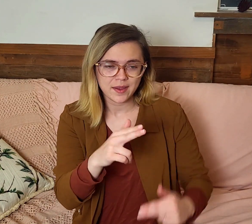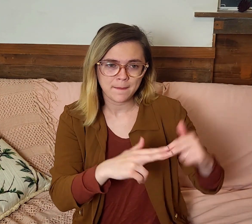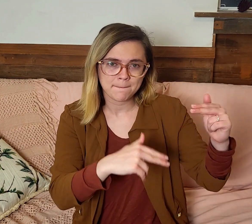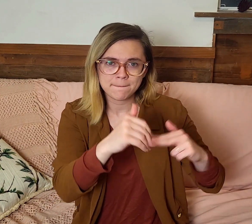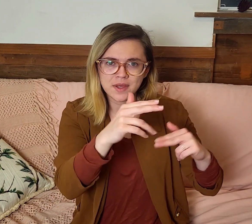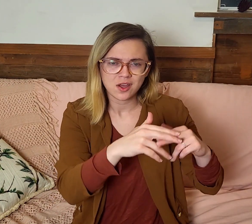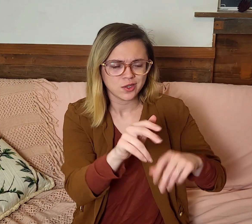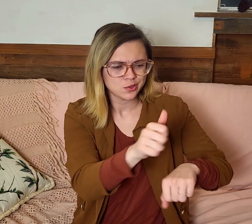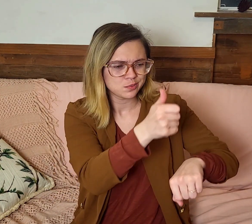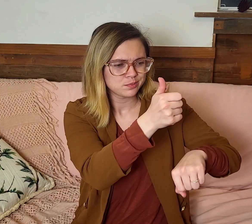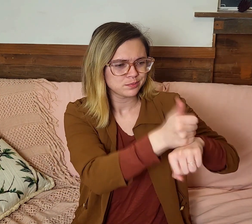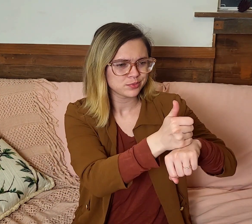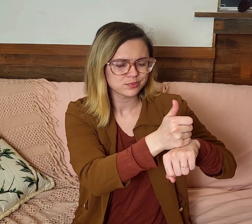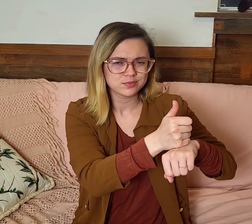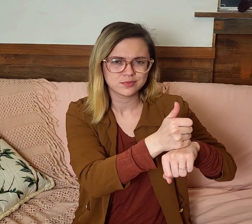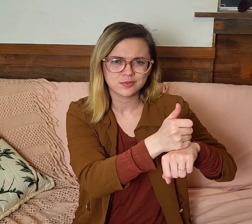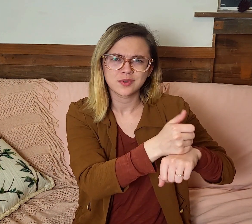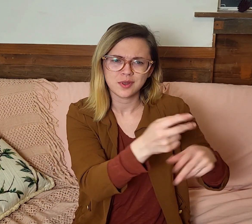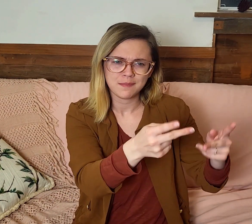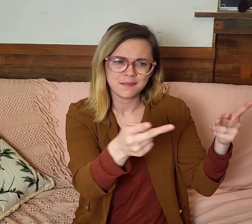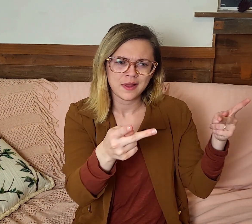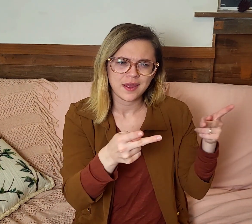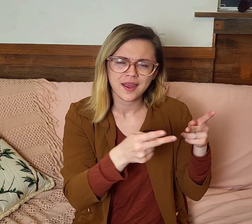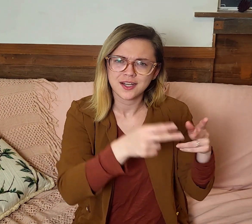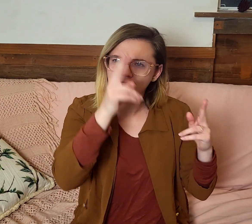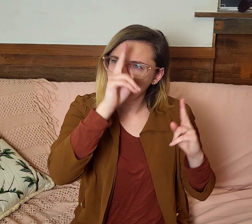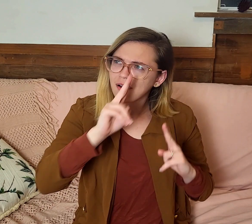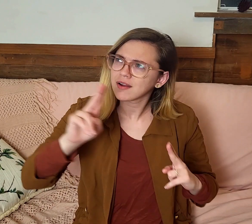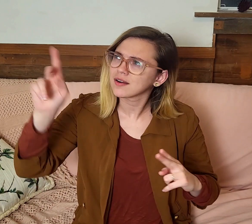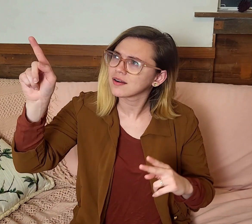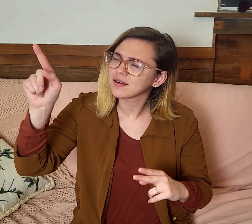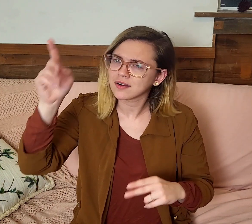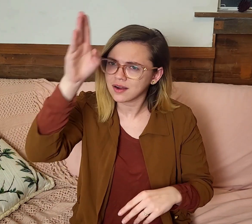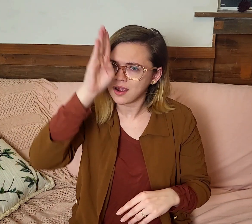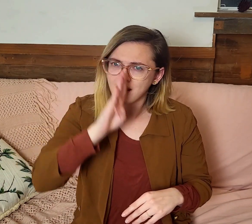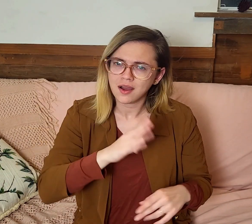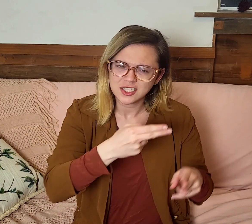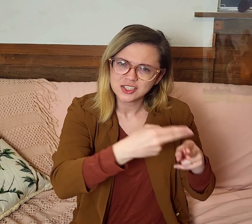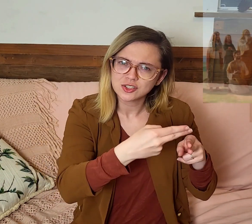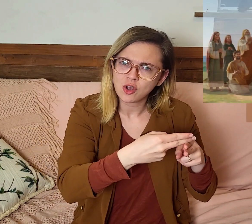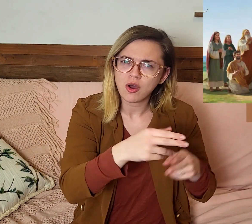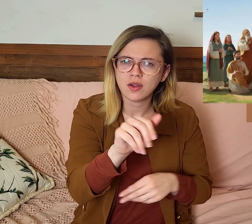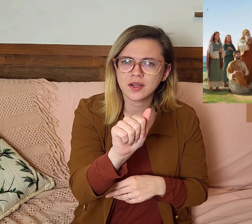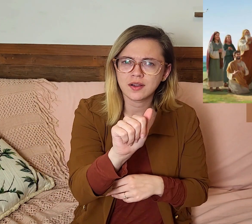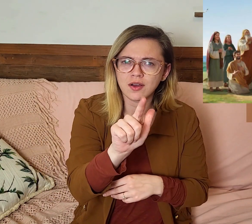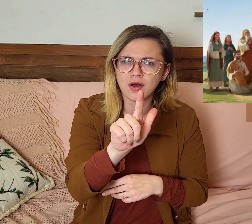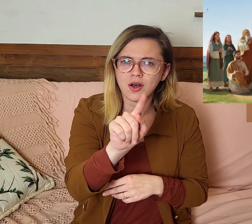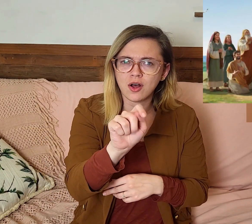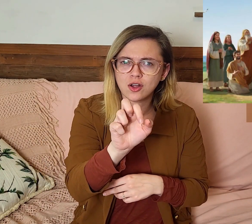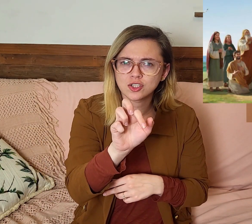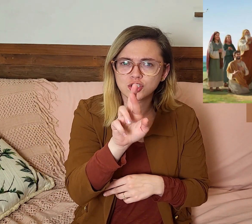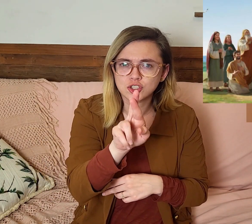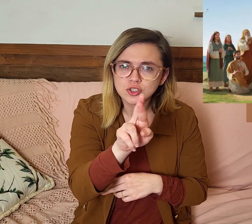he built and set up a place to honor God, and it's called an